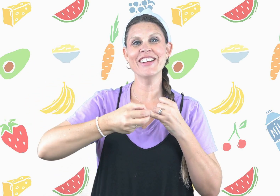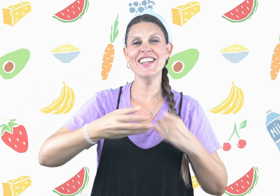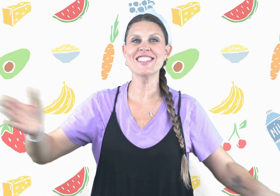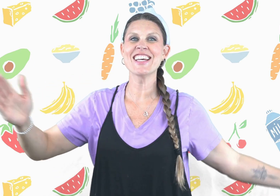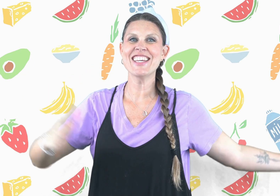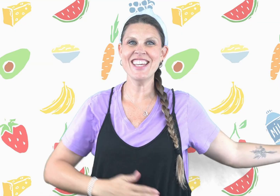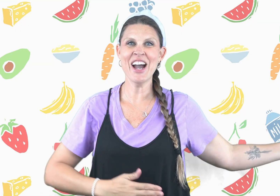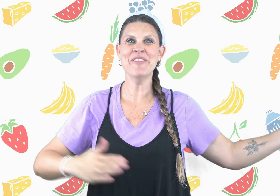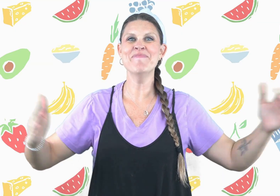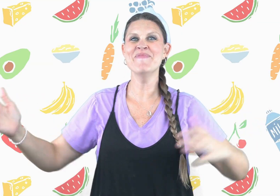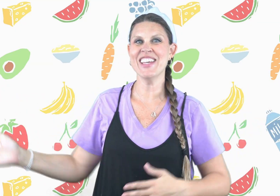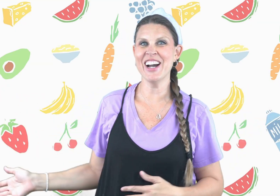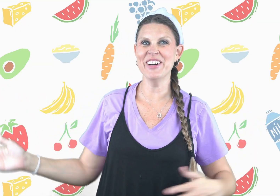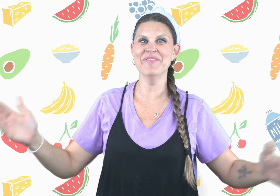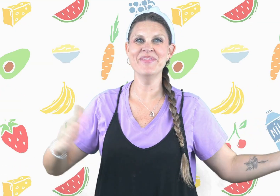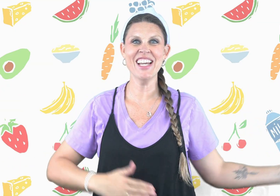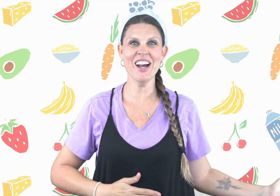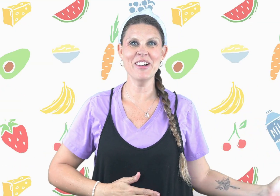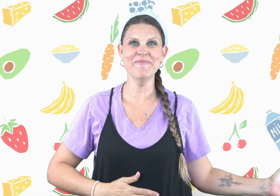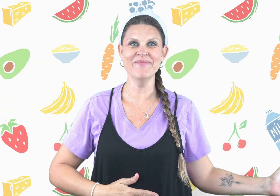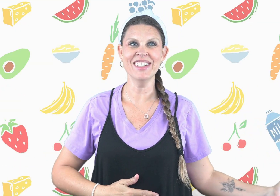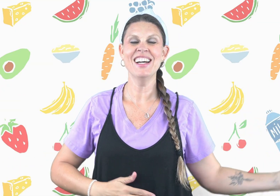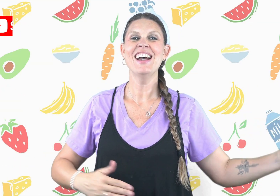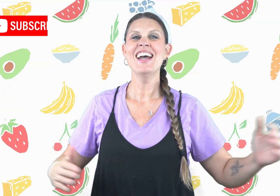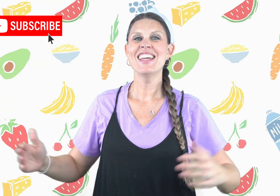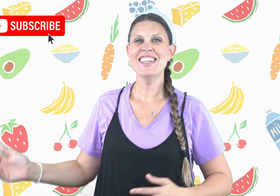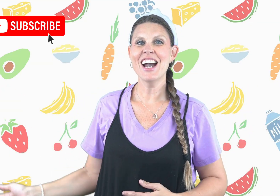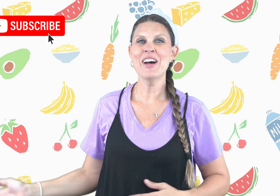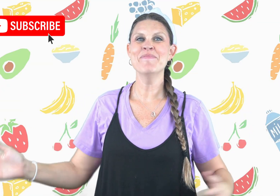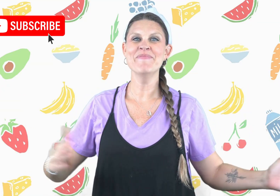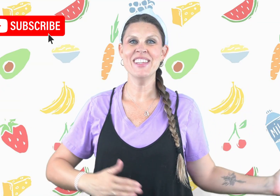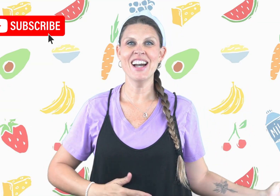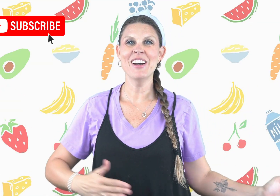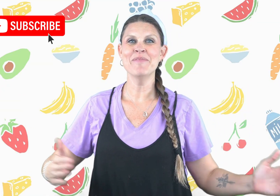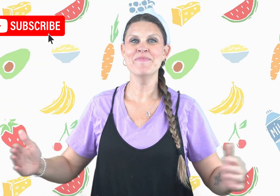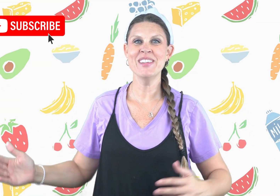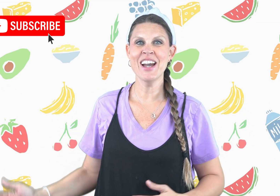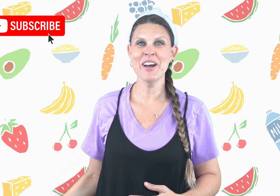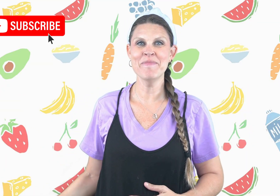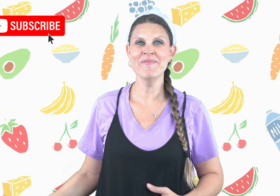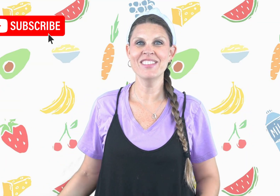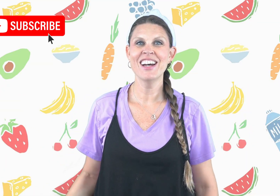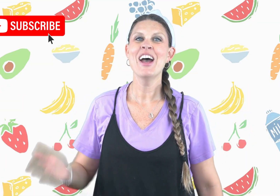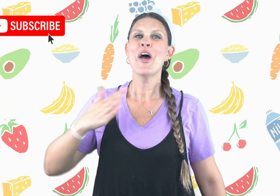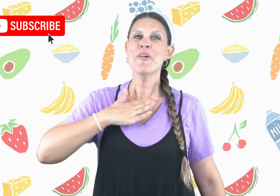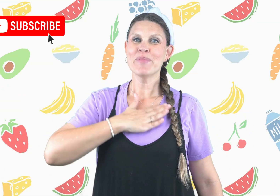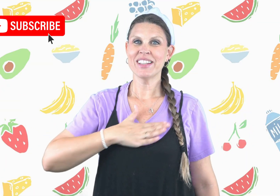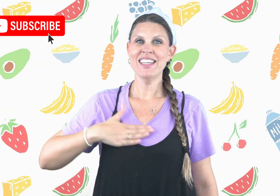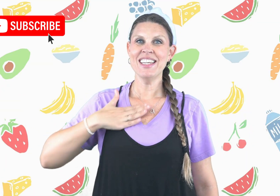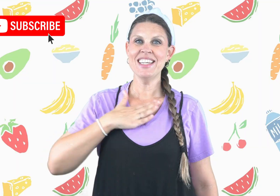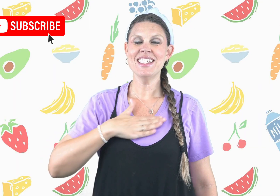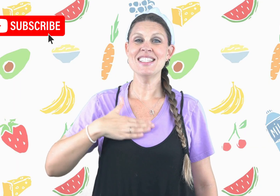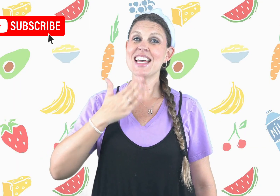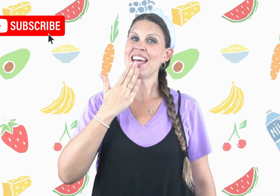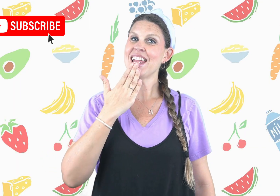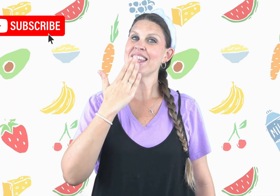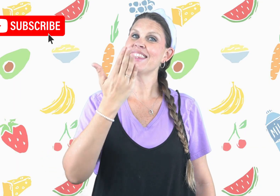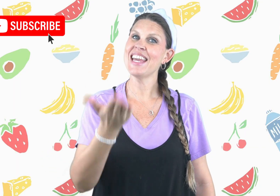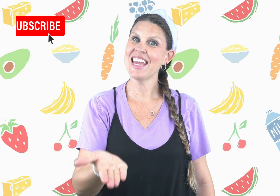berries. Yum, yum, yum, yum, yum, yum. Please and